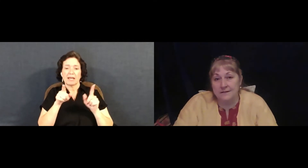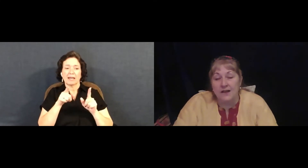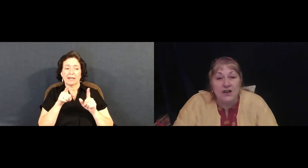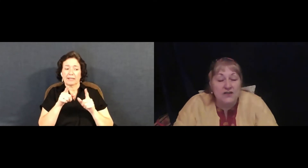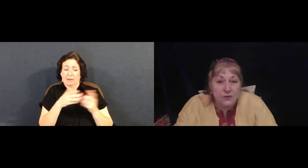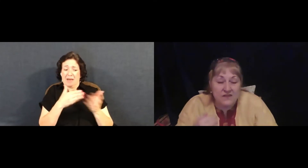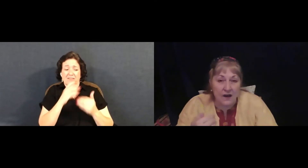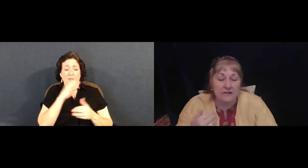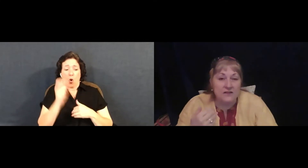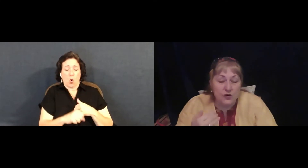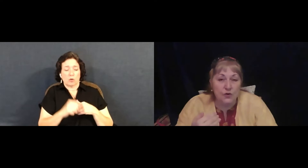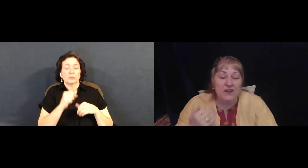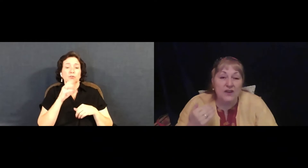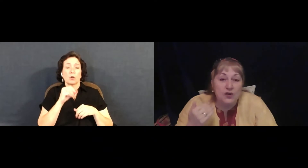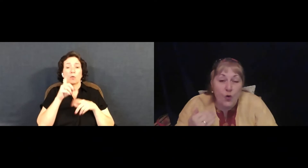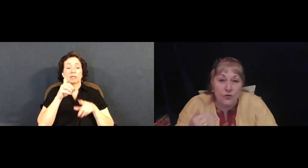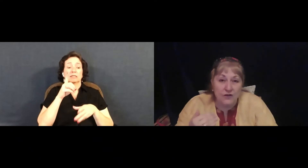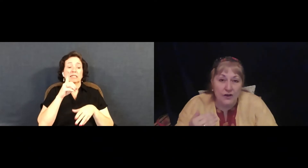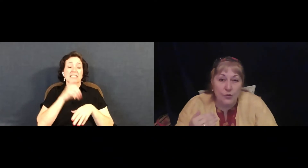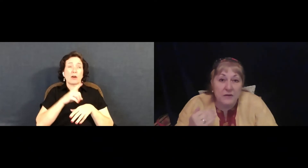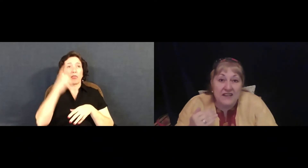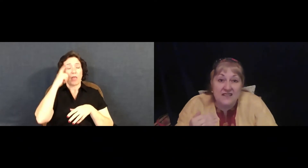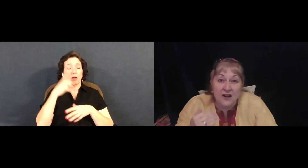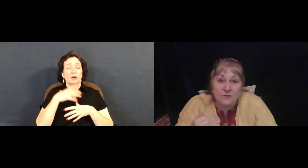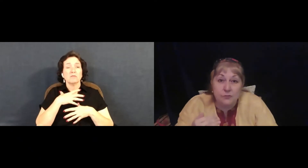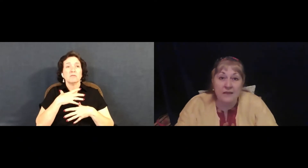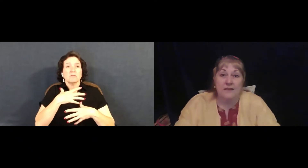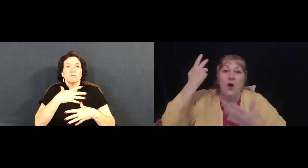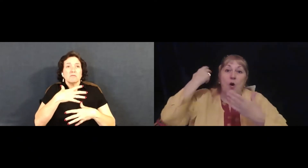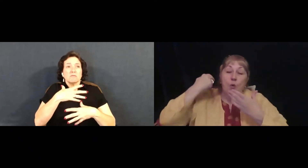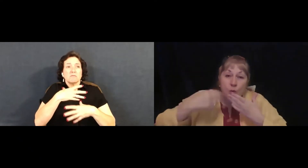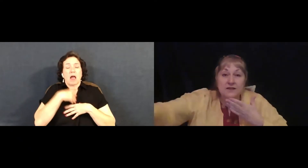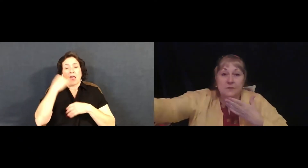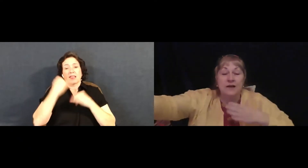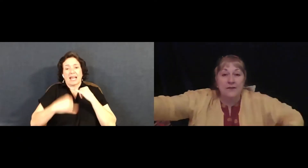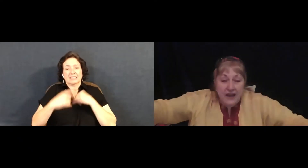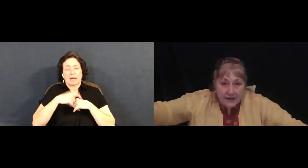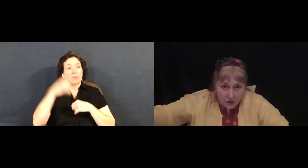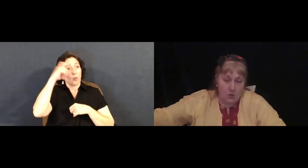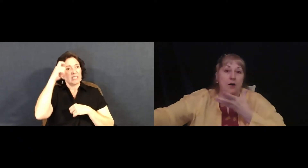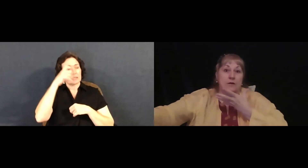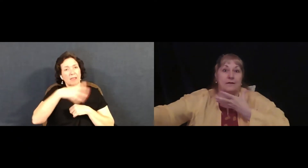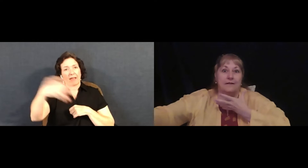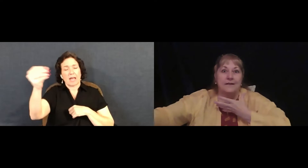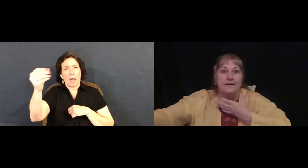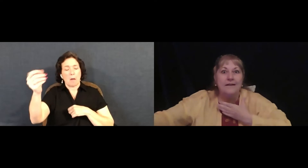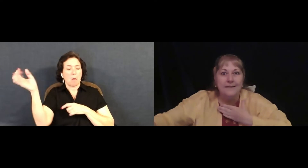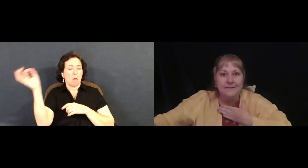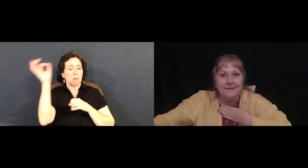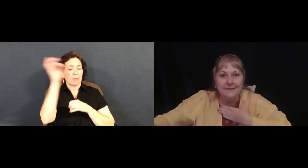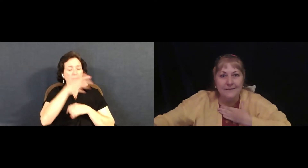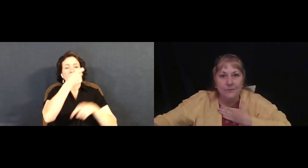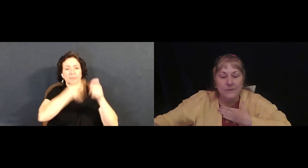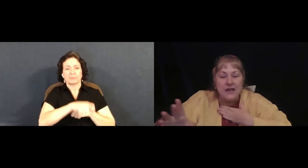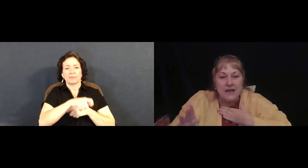is." And so as Darius took what he thought would be his last breath, Wisdom left and whoop, Luck